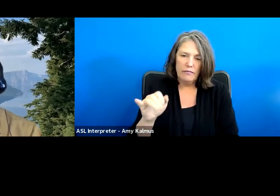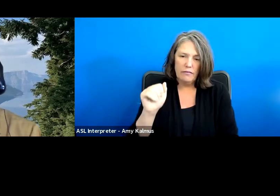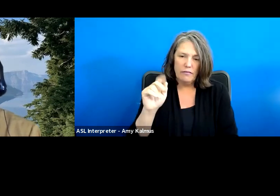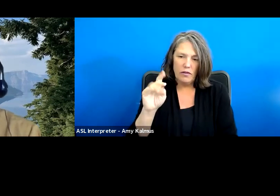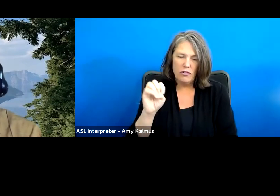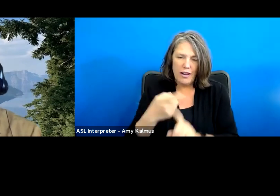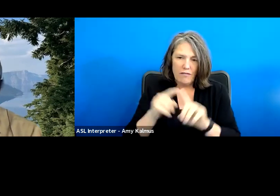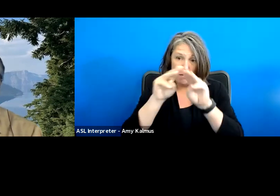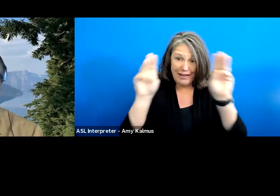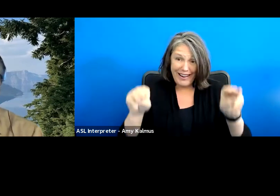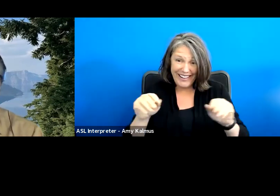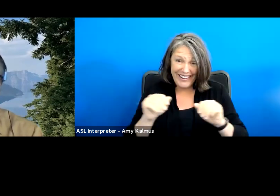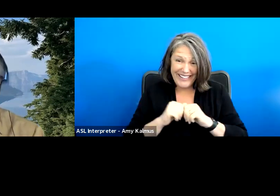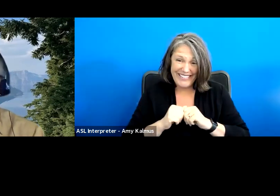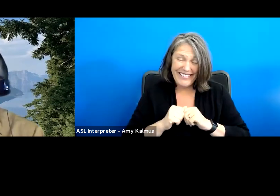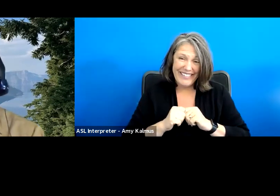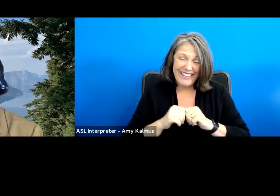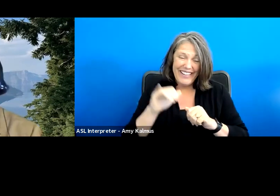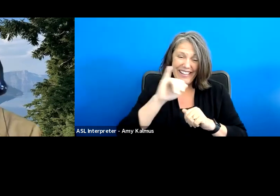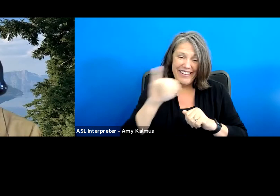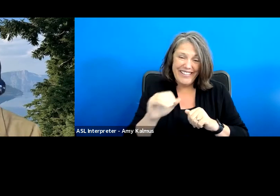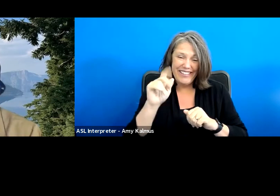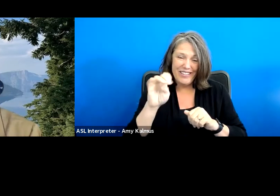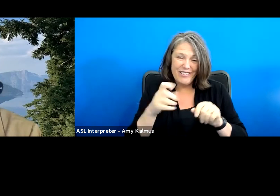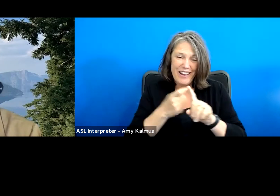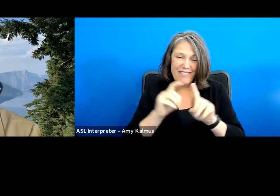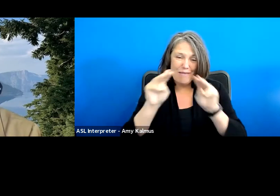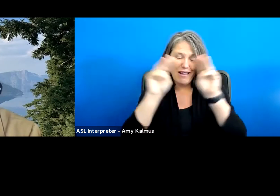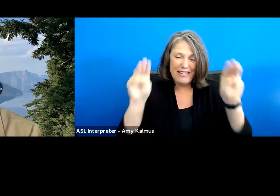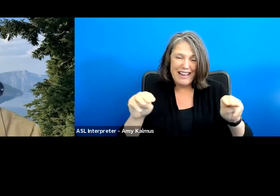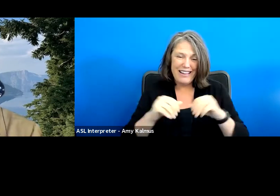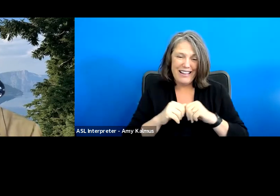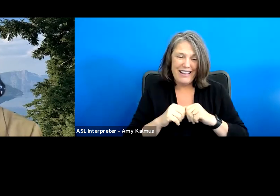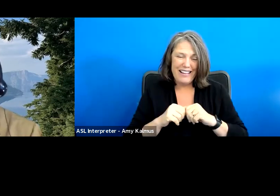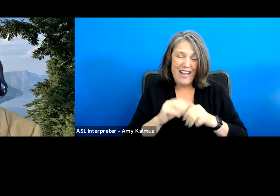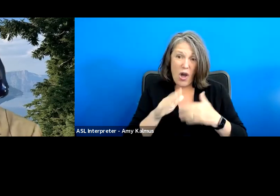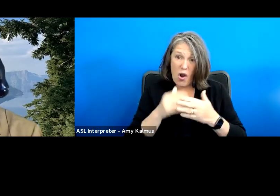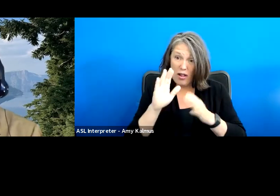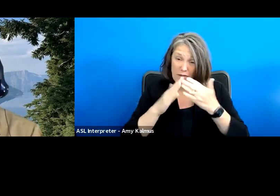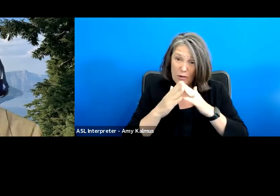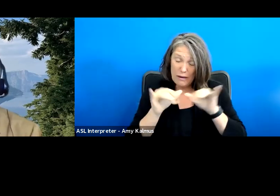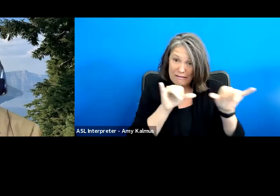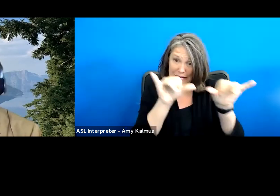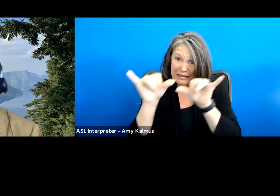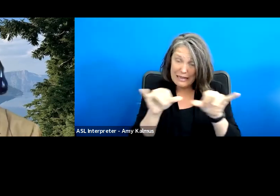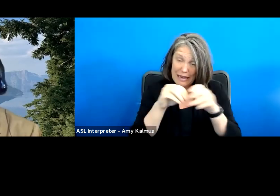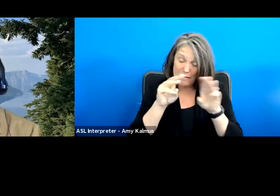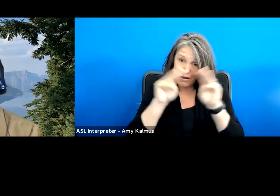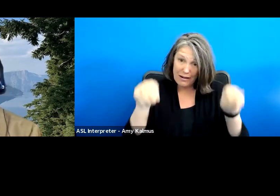from Montana? So Jake from Montana is, are all your communities the same in Montana?